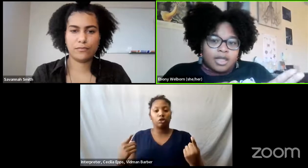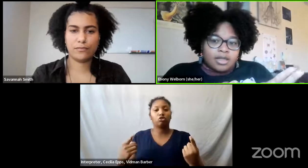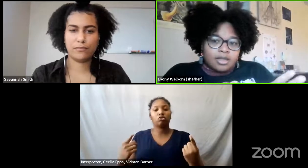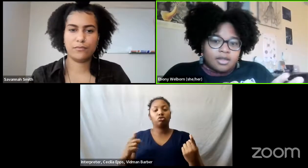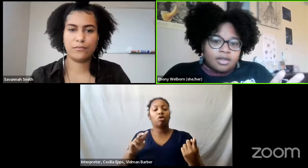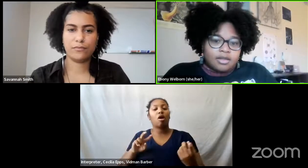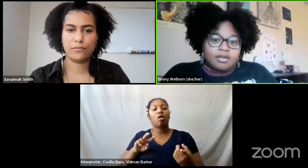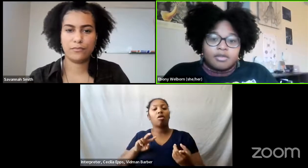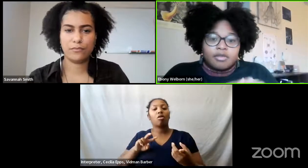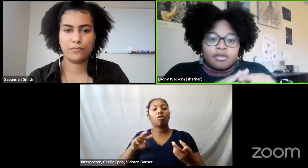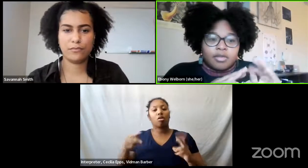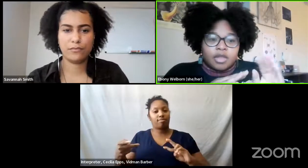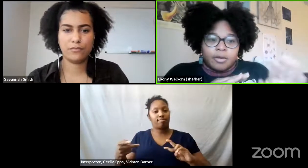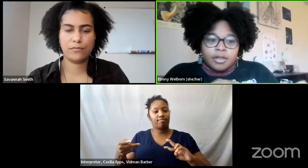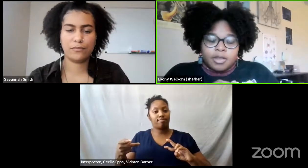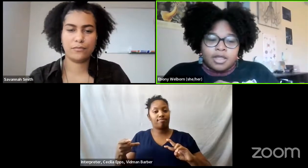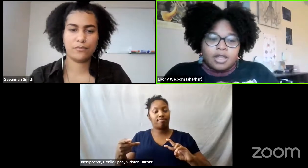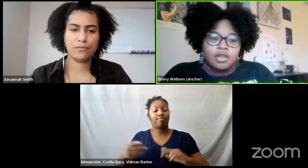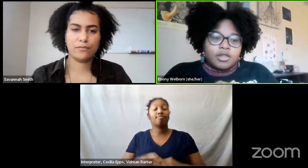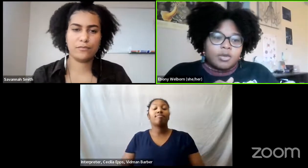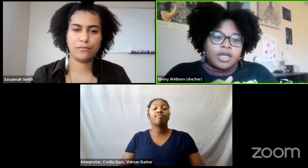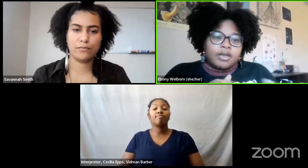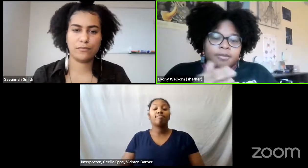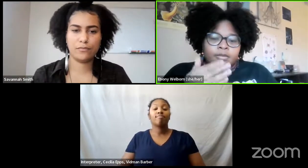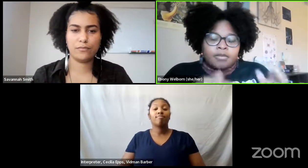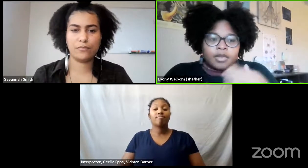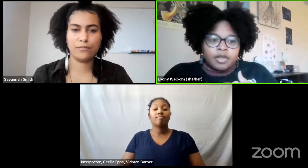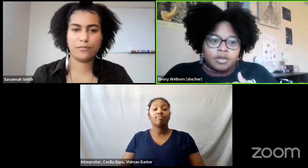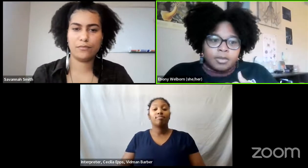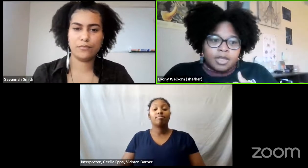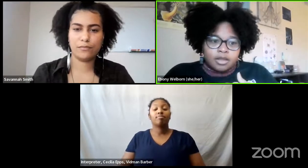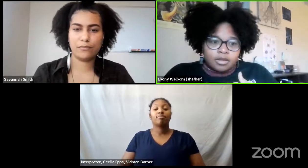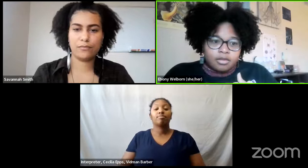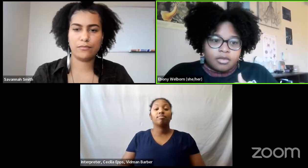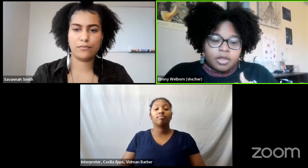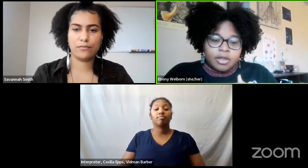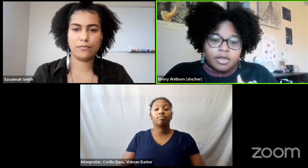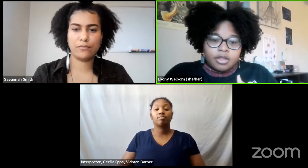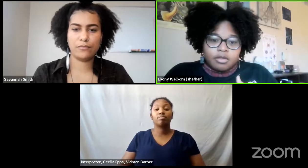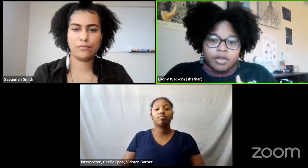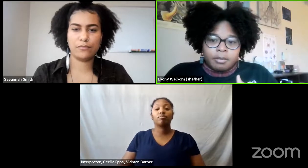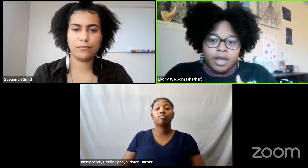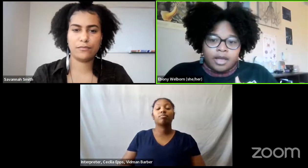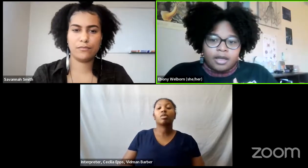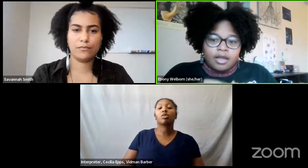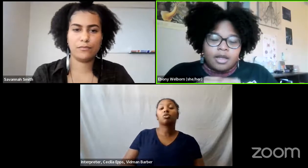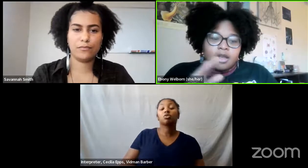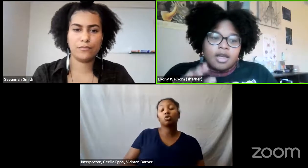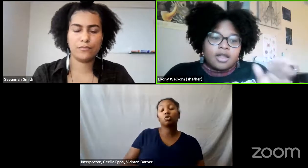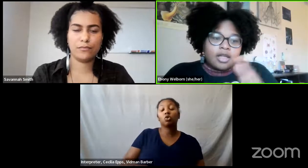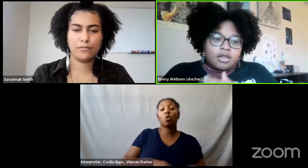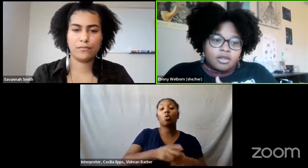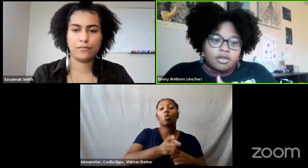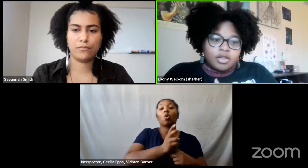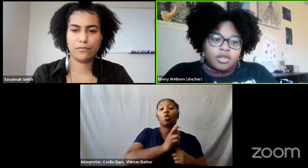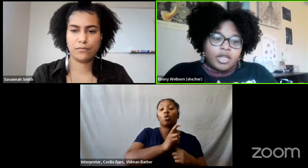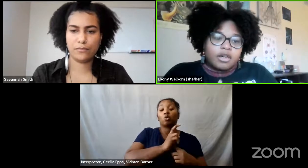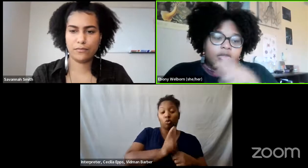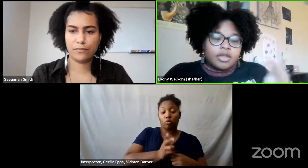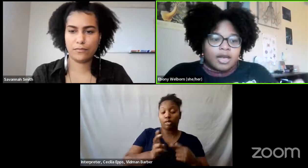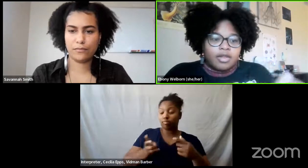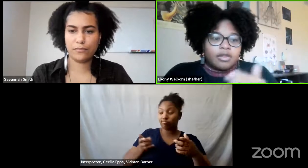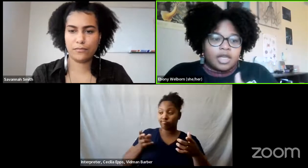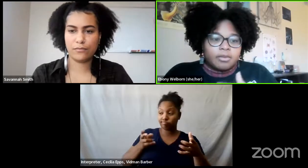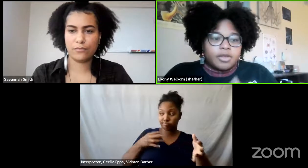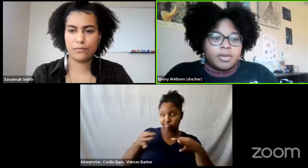2 minutes for the first person to tell their story, 2 minutes for the person to reflect back, and then trade